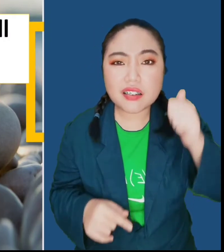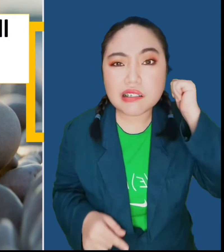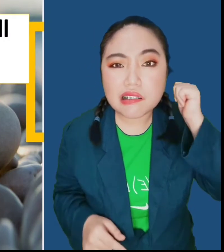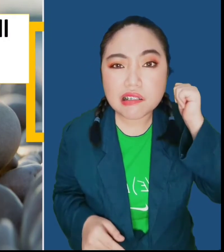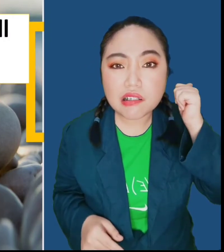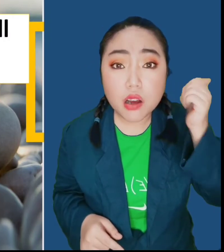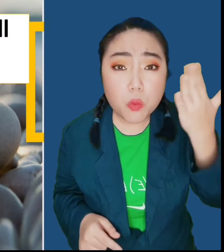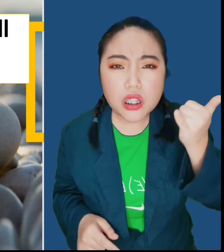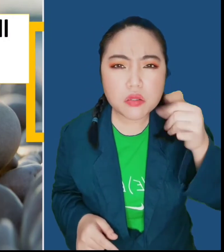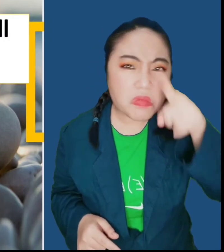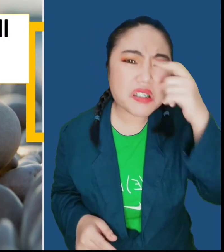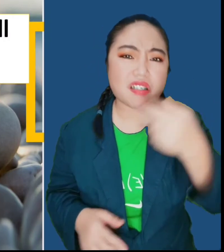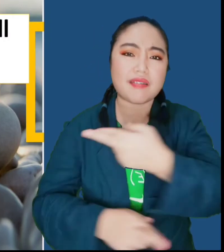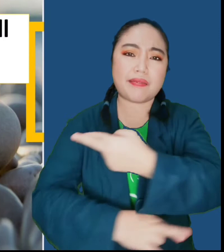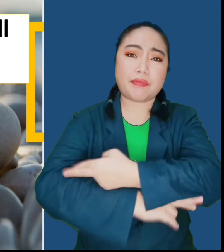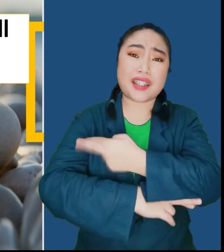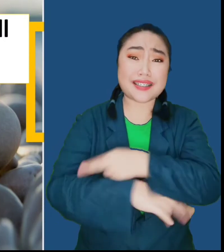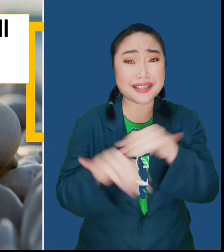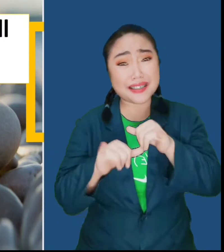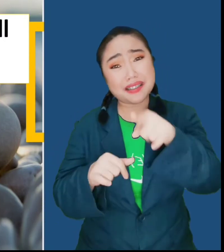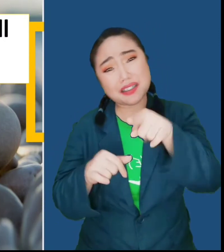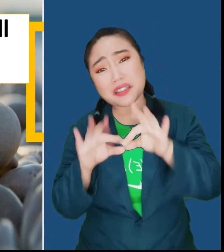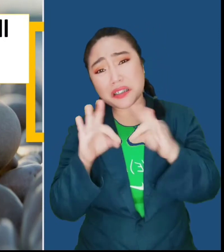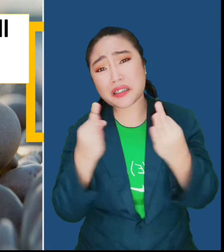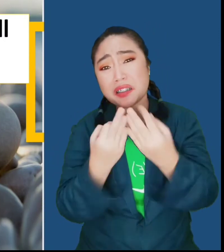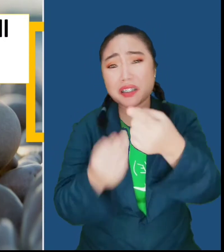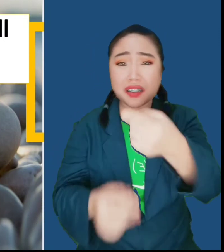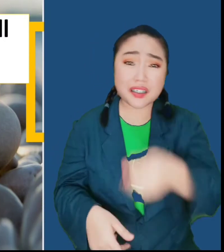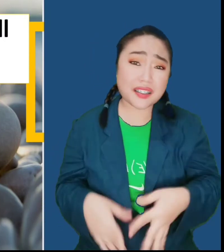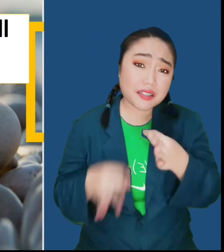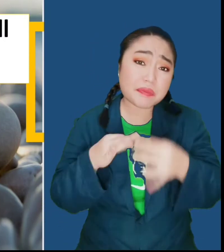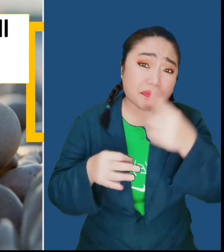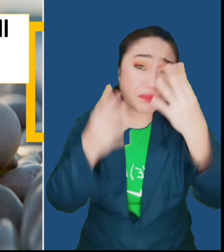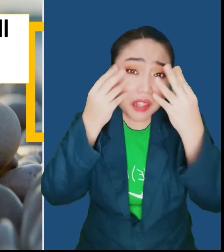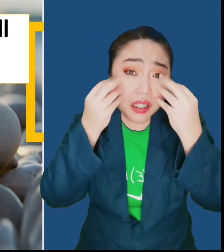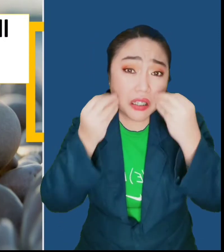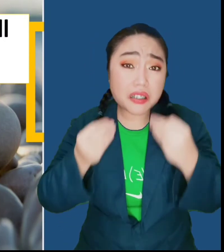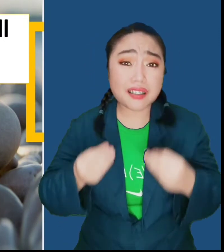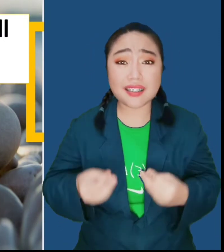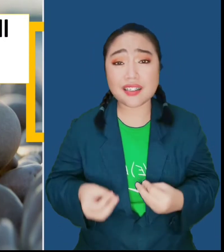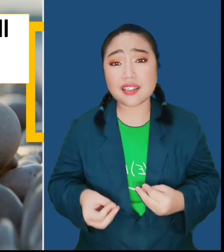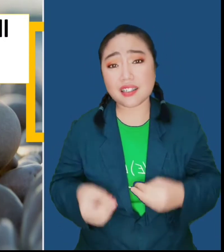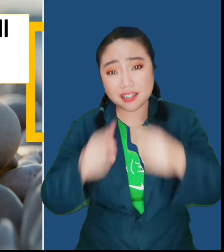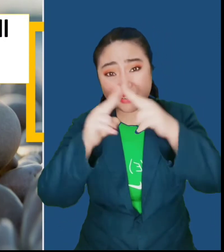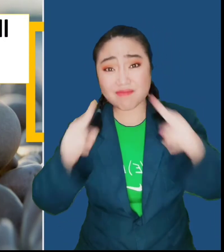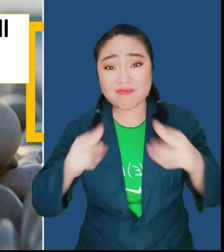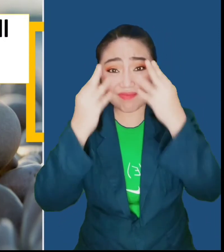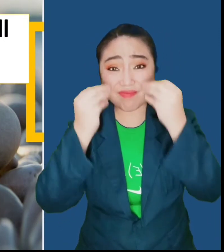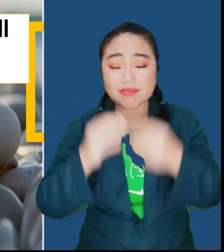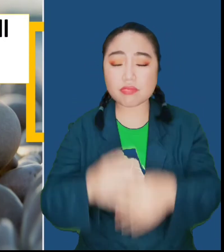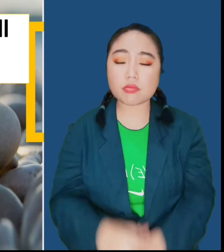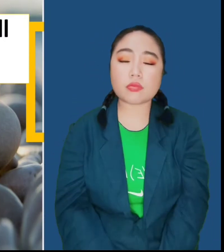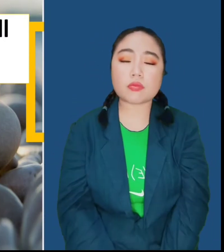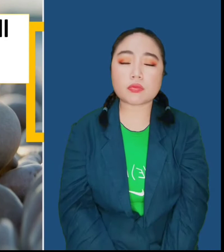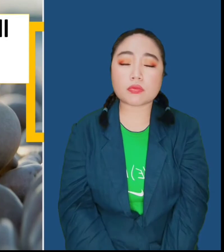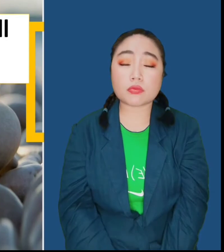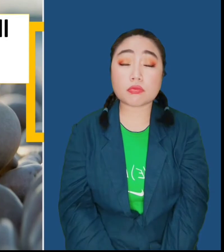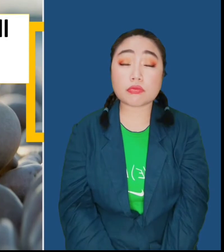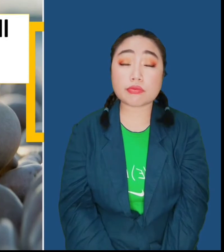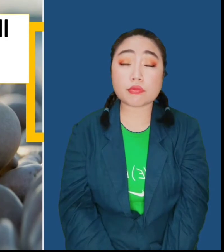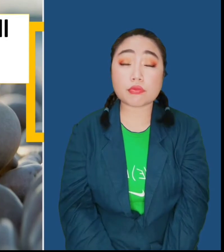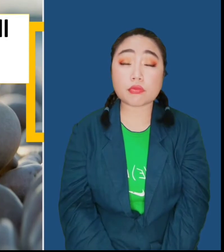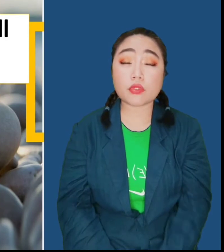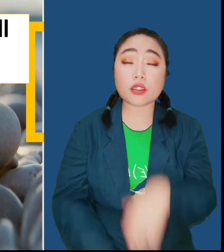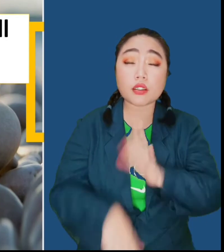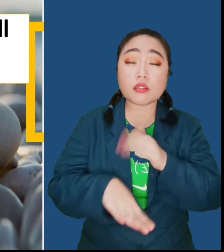resist the change in motion because it's at rest. Like you, when you're sleeping at the house, you'll be like this, and then